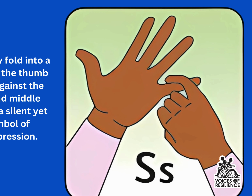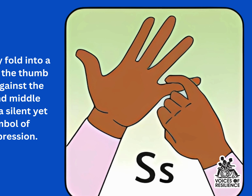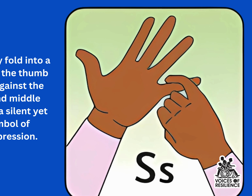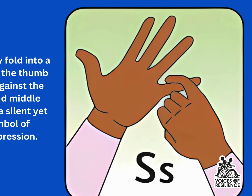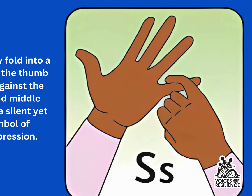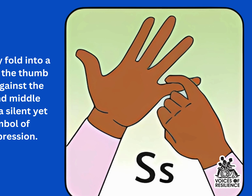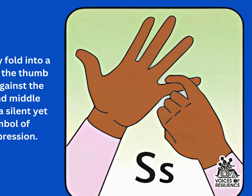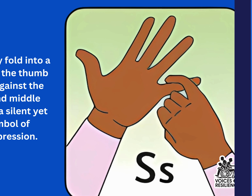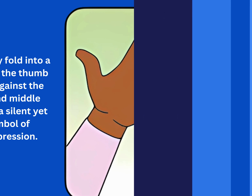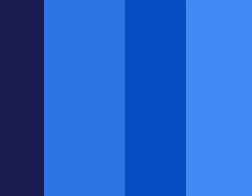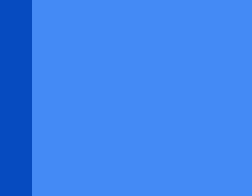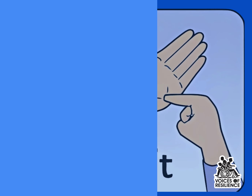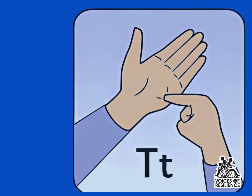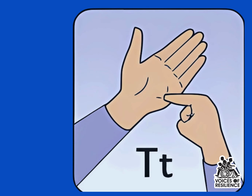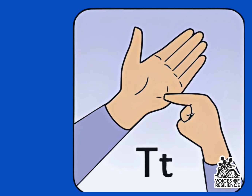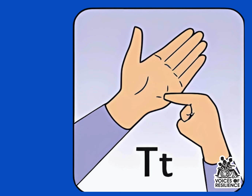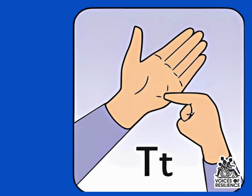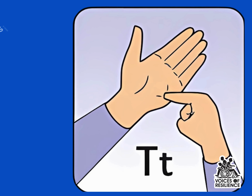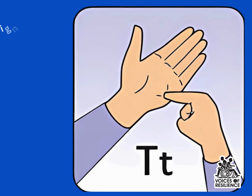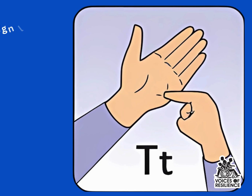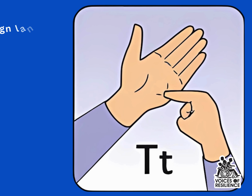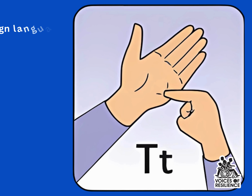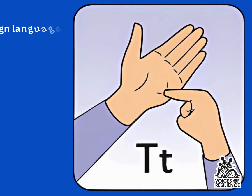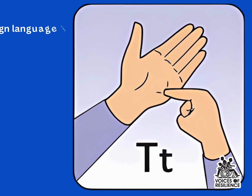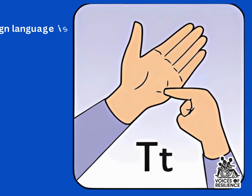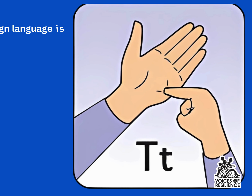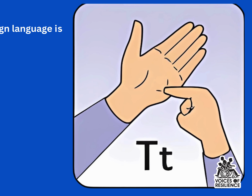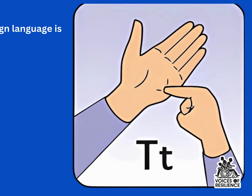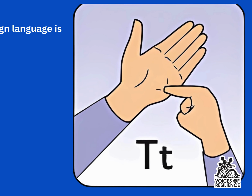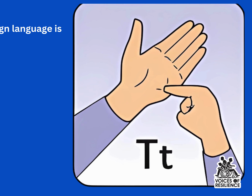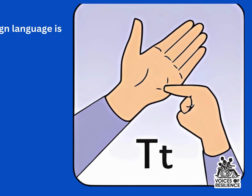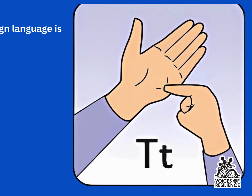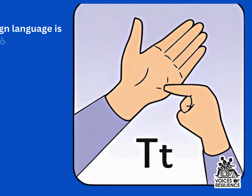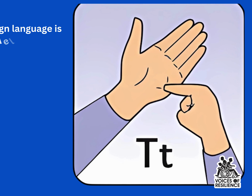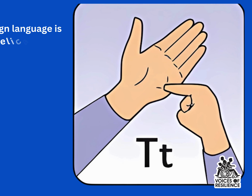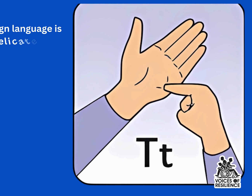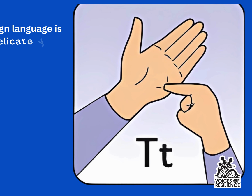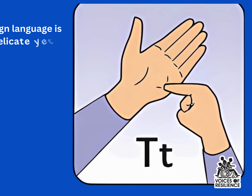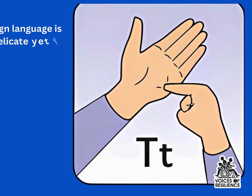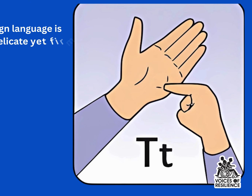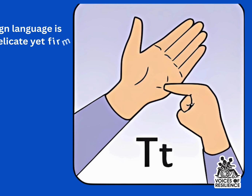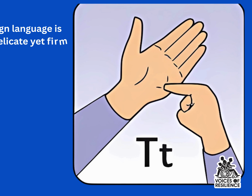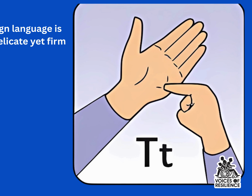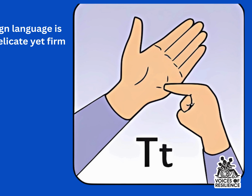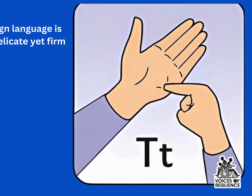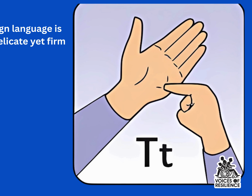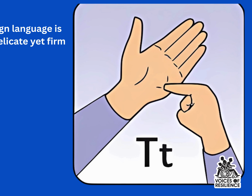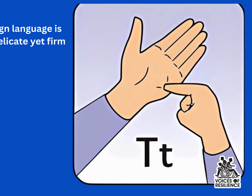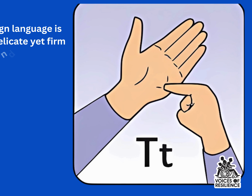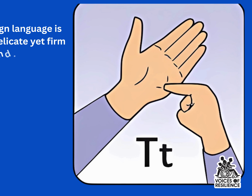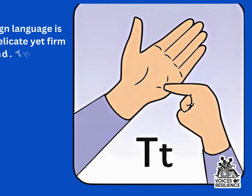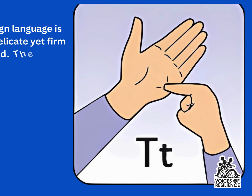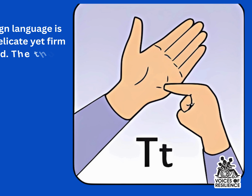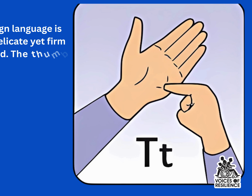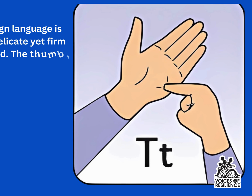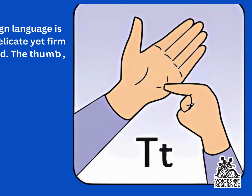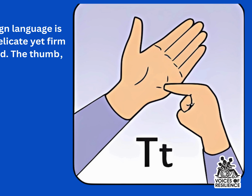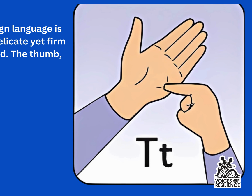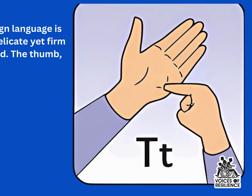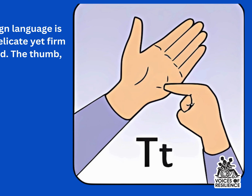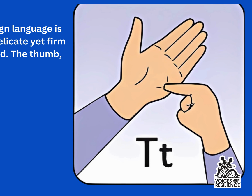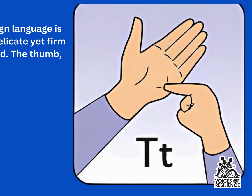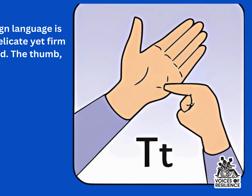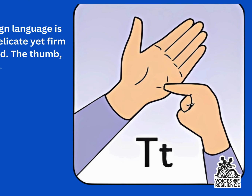expression. The letter T in sign language is expressed with a delicate yet firm gesture of the hand.